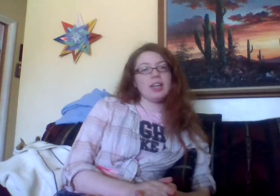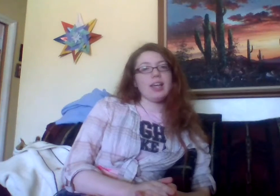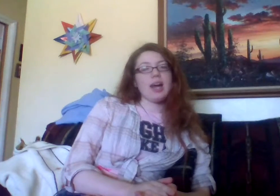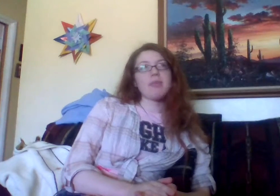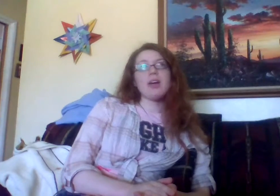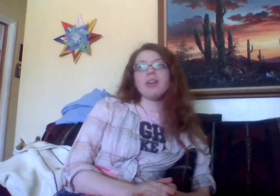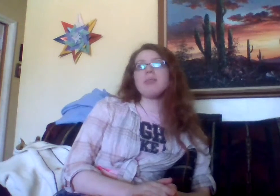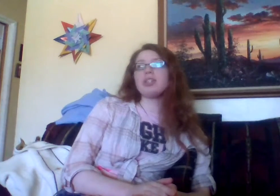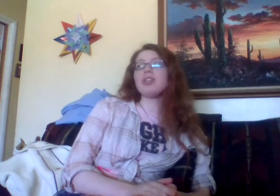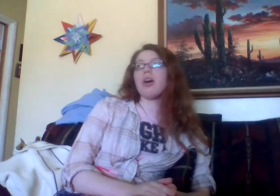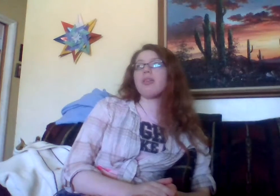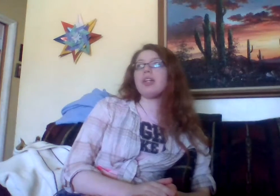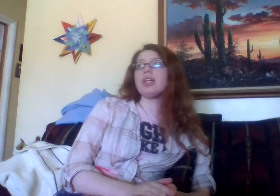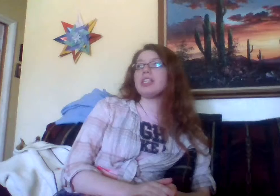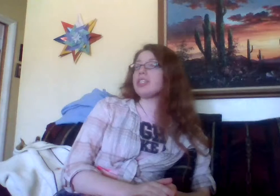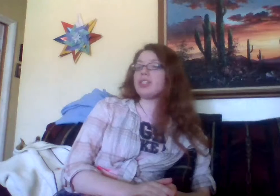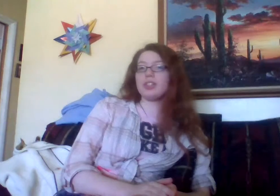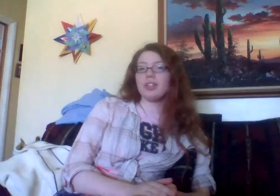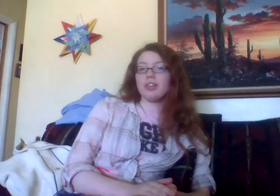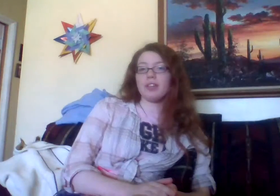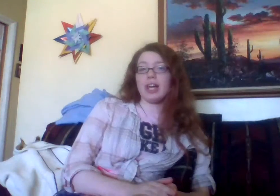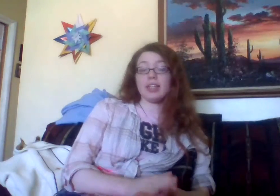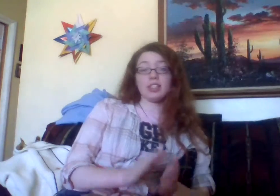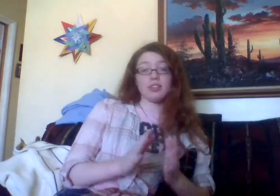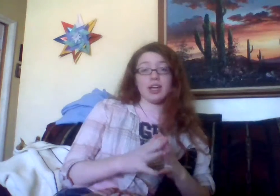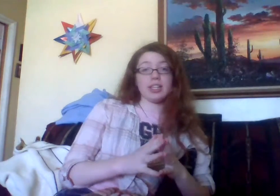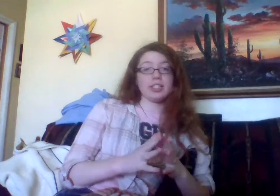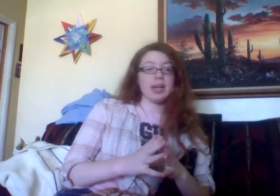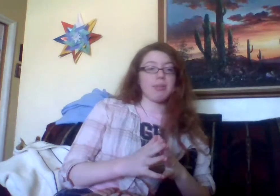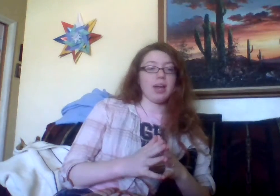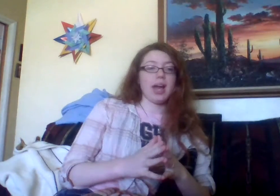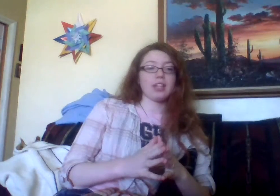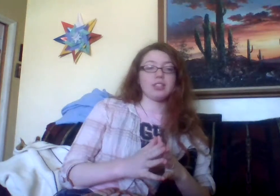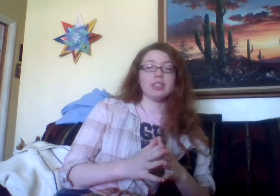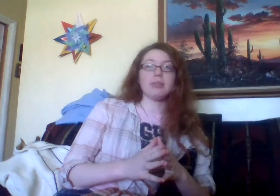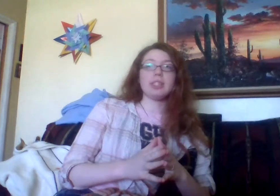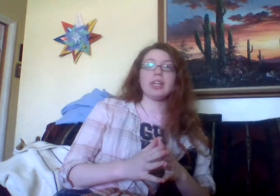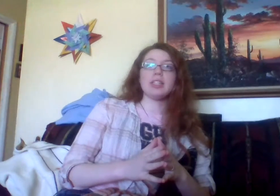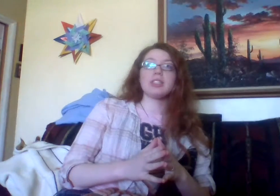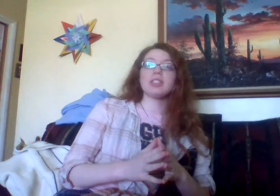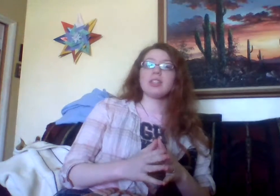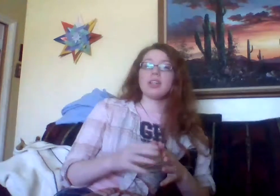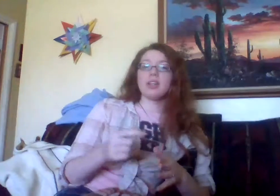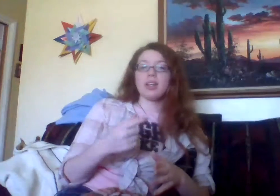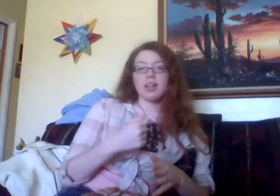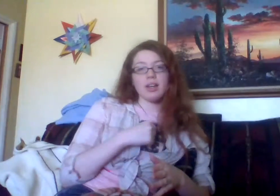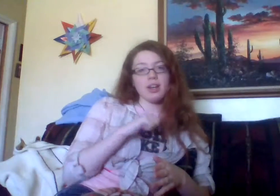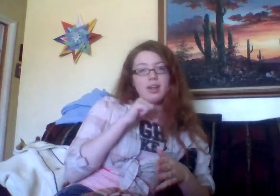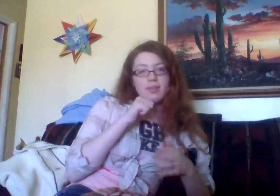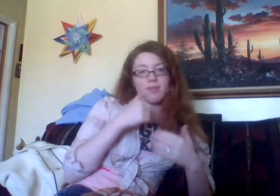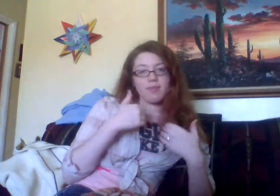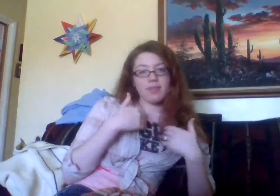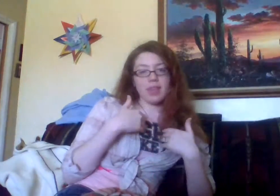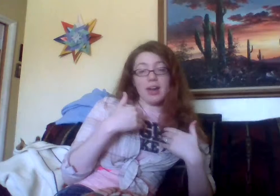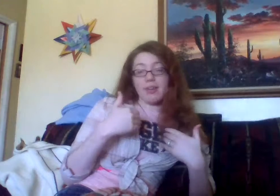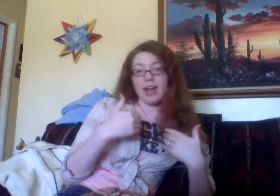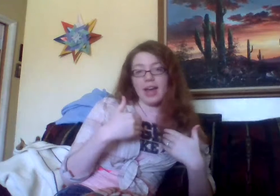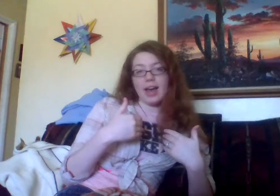That I'm Not Famous song really is good for that. It's a great example, actually, because I don't